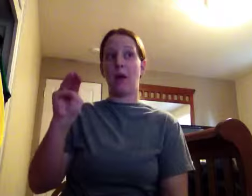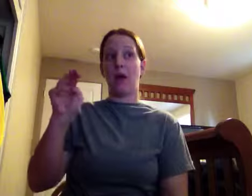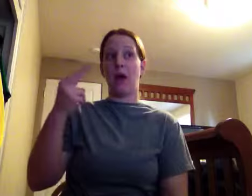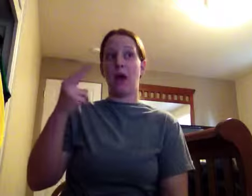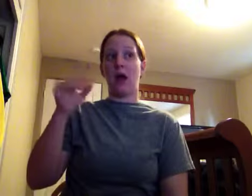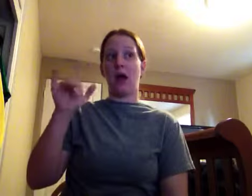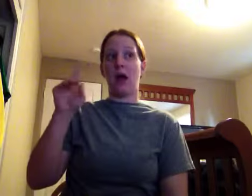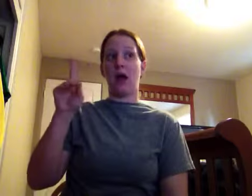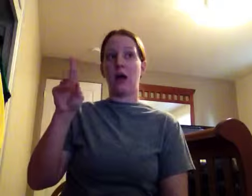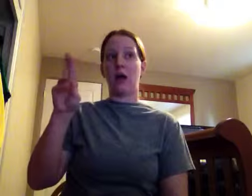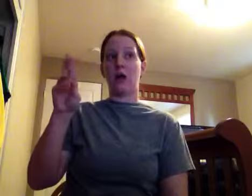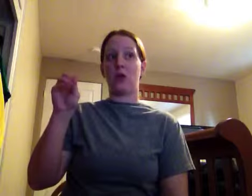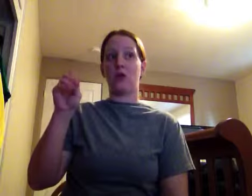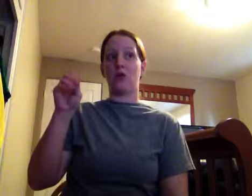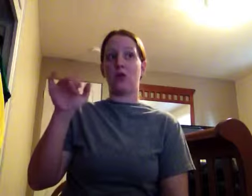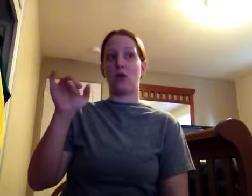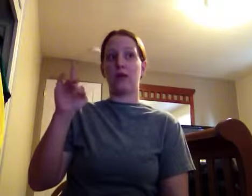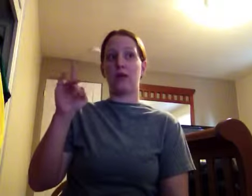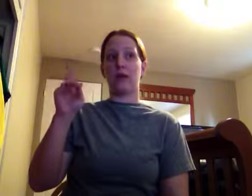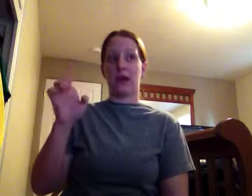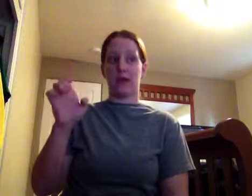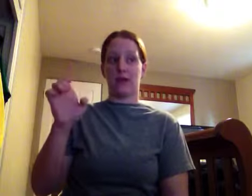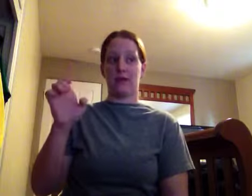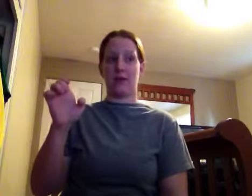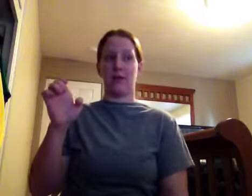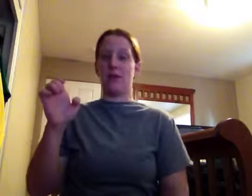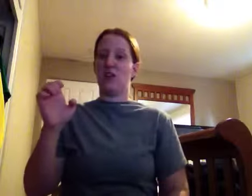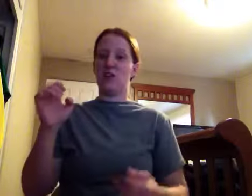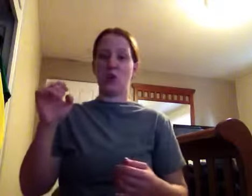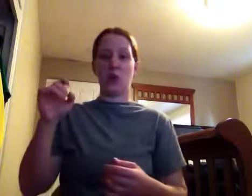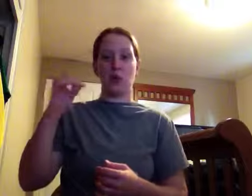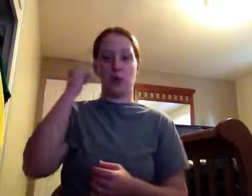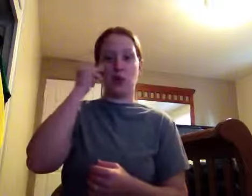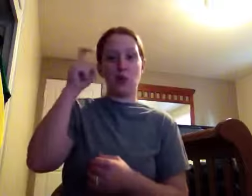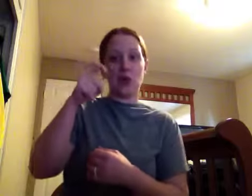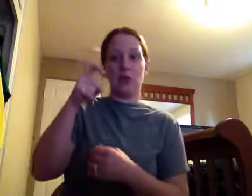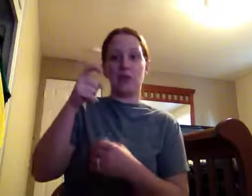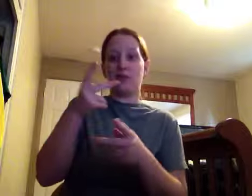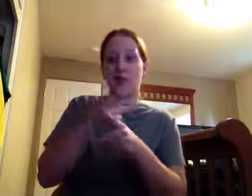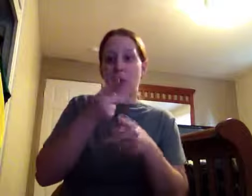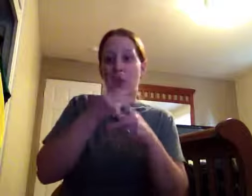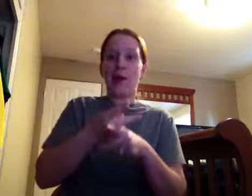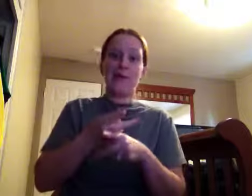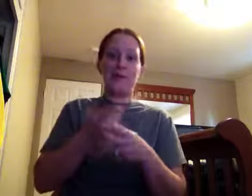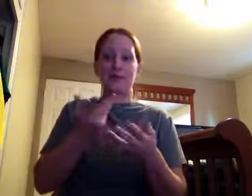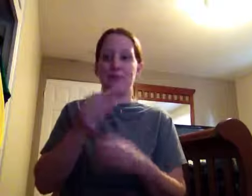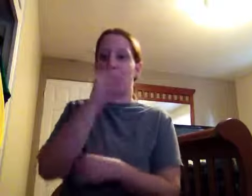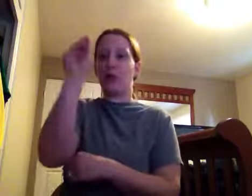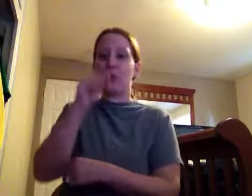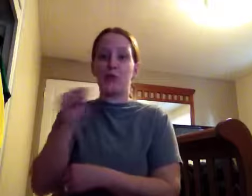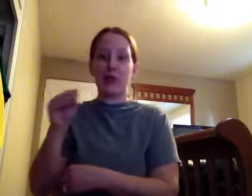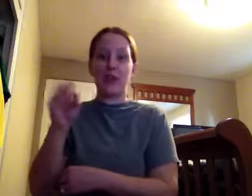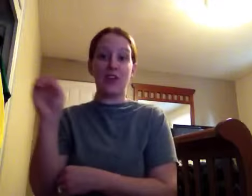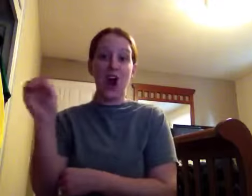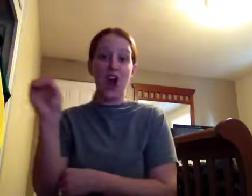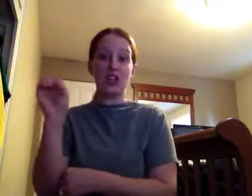percent aluminum in aluminum hydroxide, or the percent oxygen. So aluminum is Al. It's